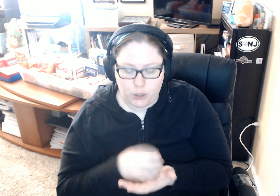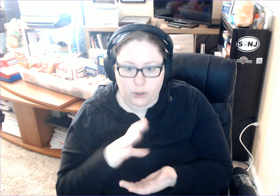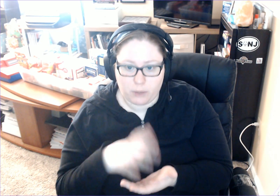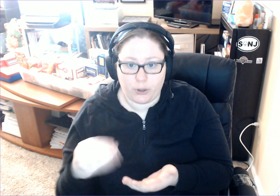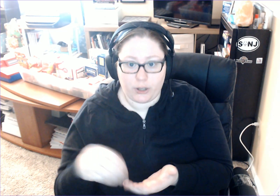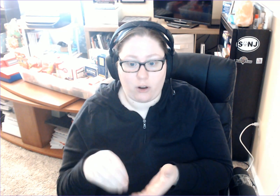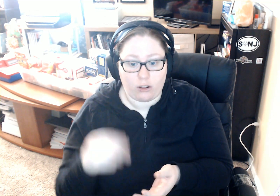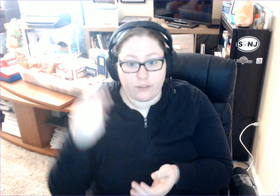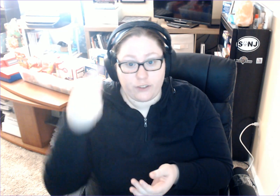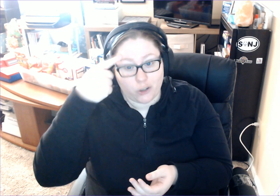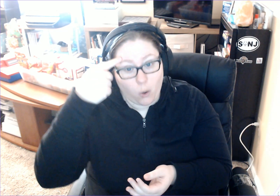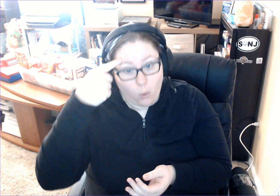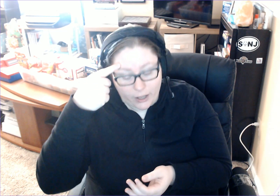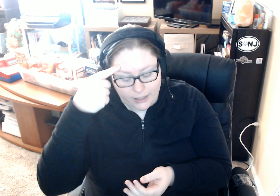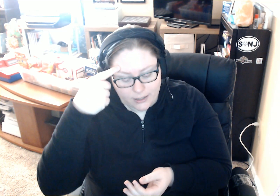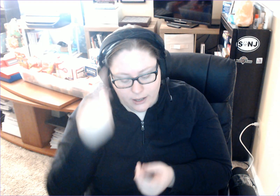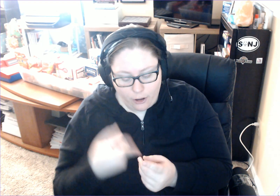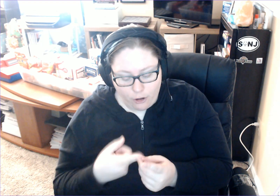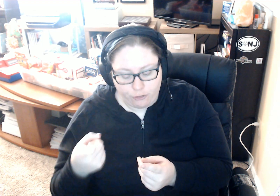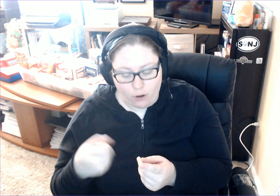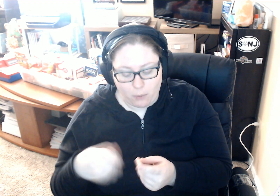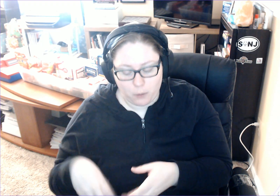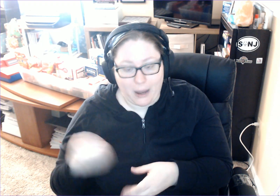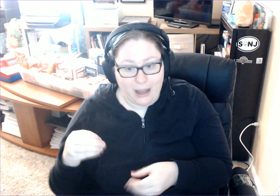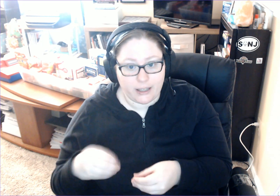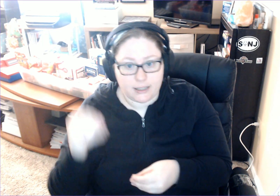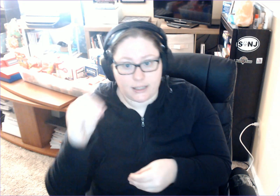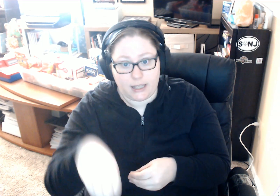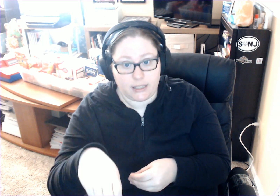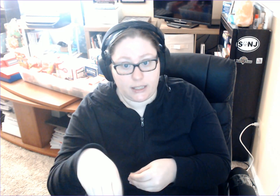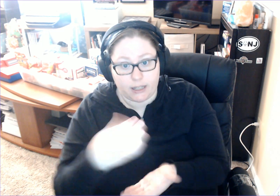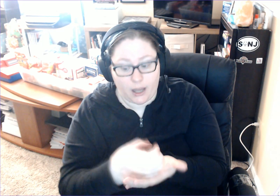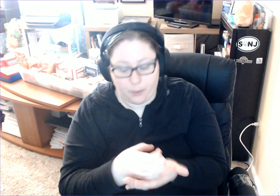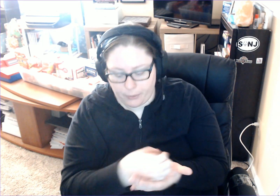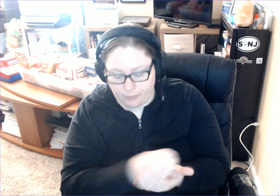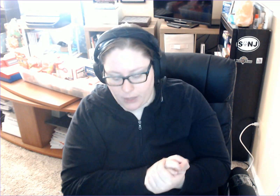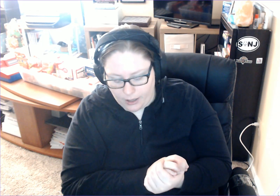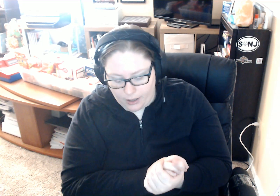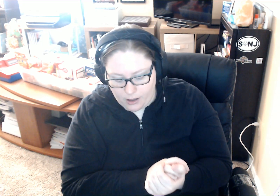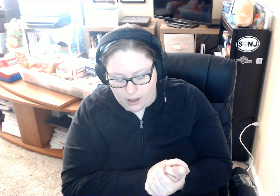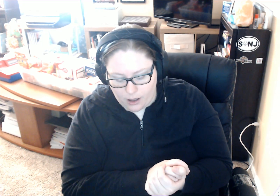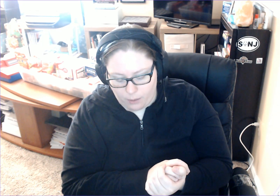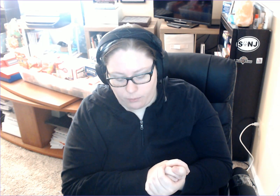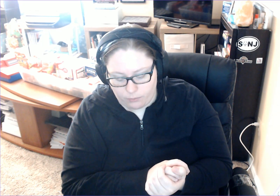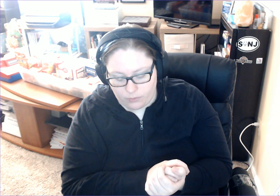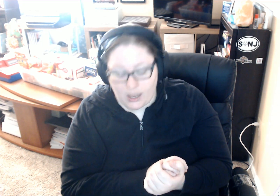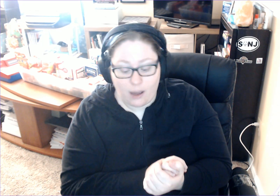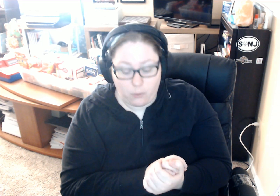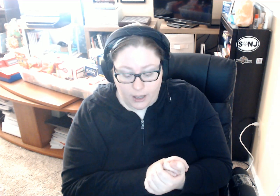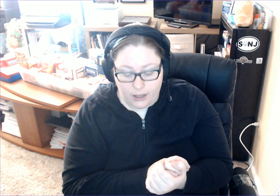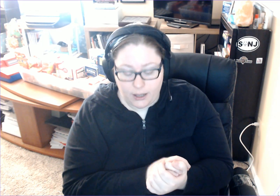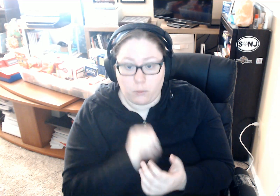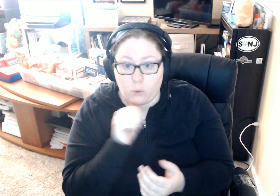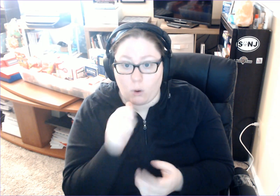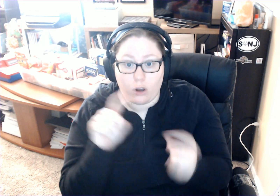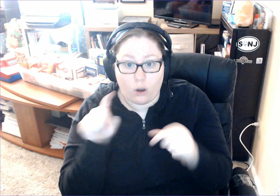put all of your coins from your pockets into the cup. That way, it won't go into